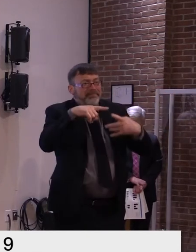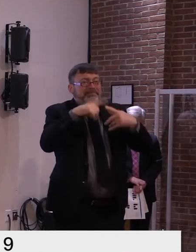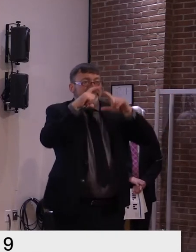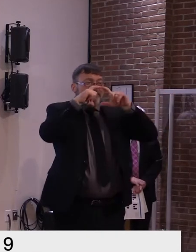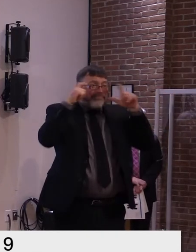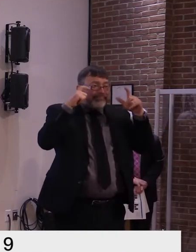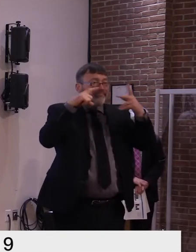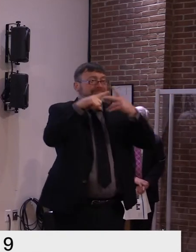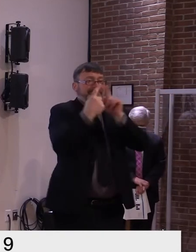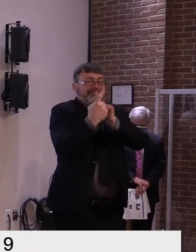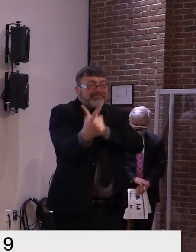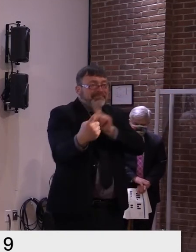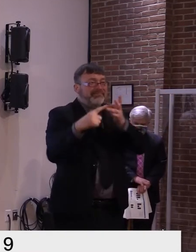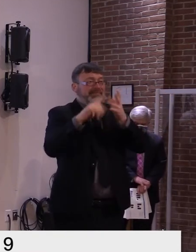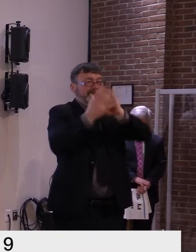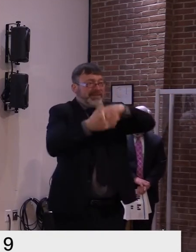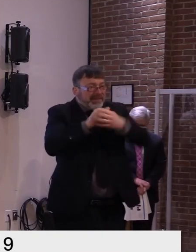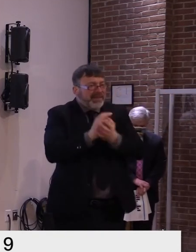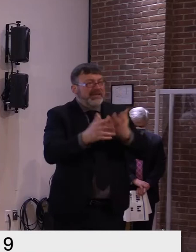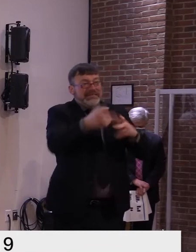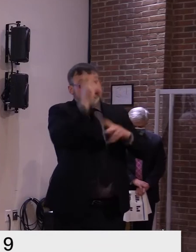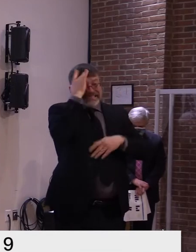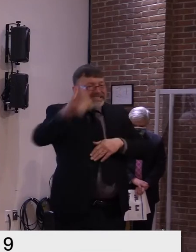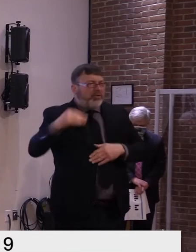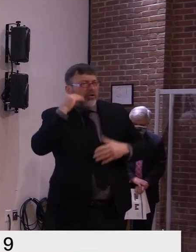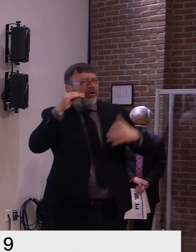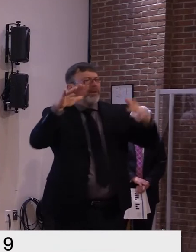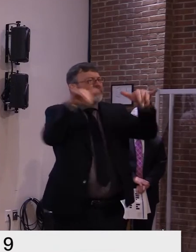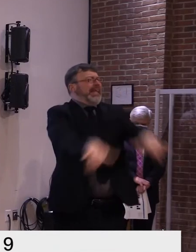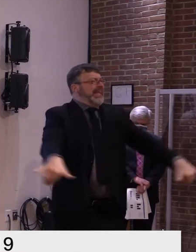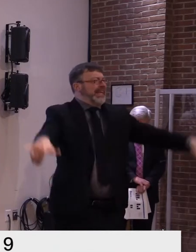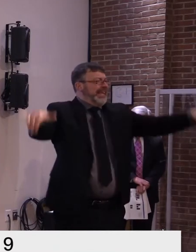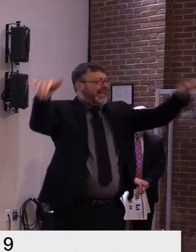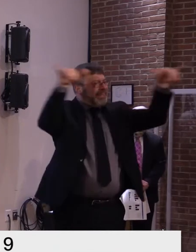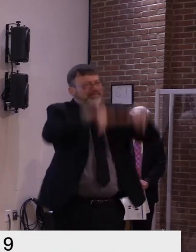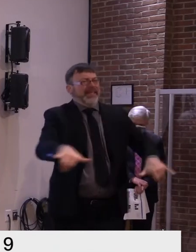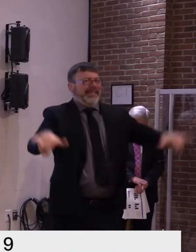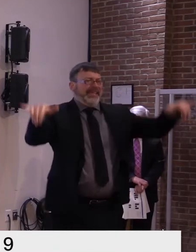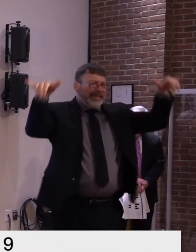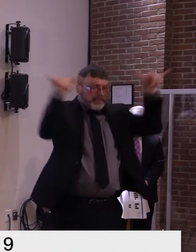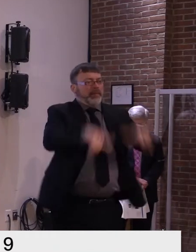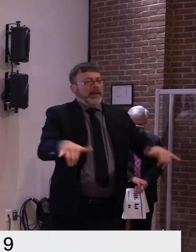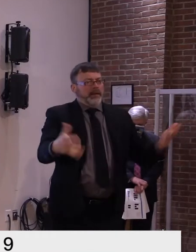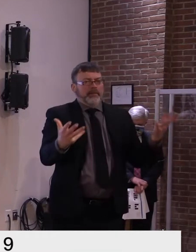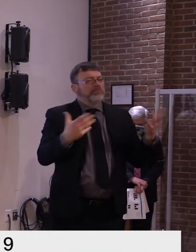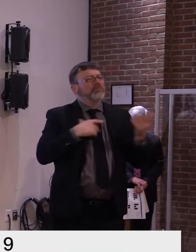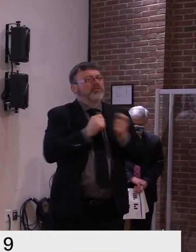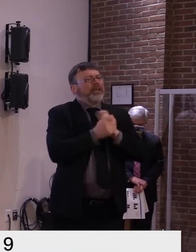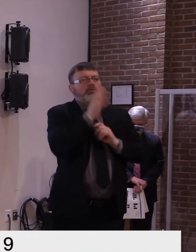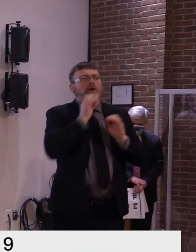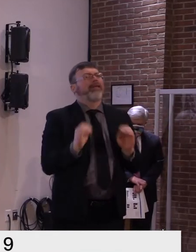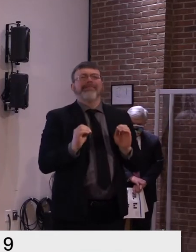avoiding travel and gatherings, and staying home when you're sick. And unfortunately, the news of a more